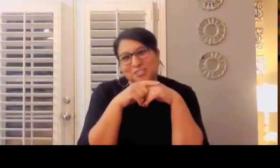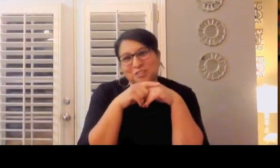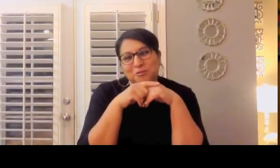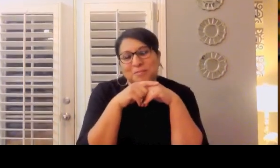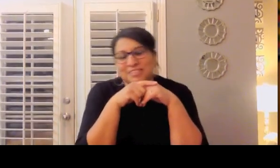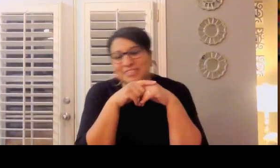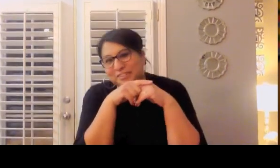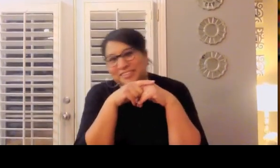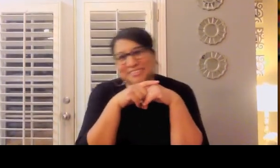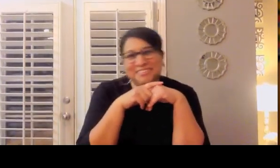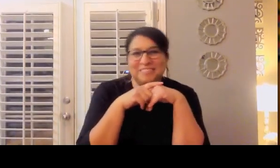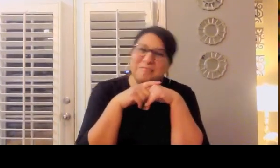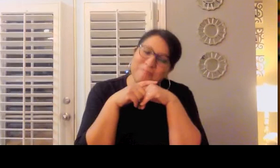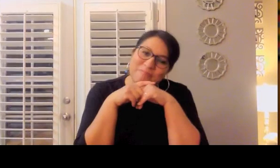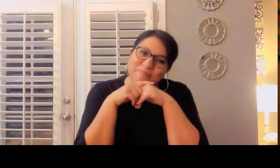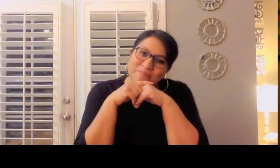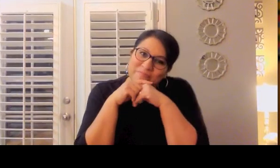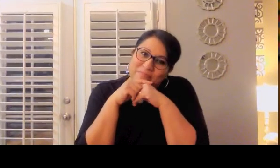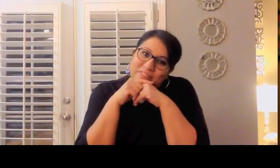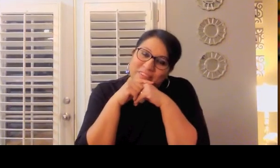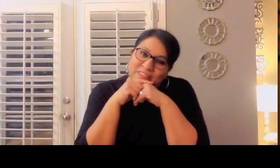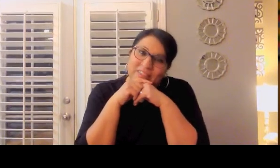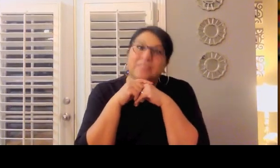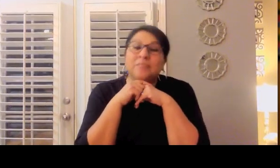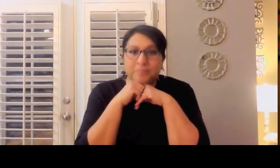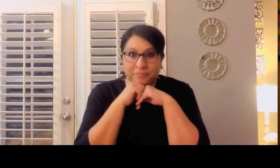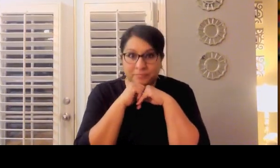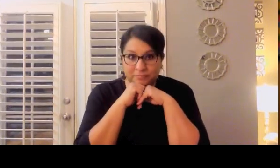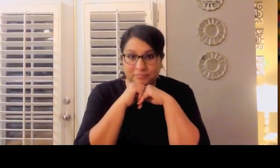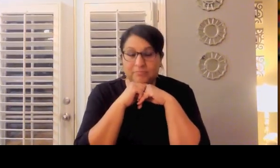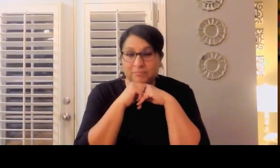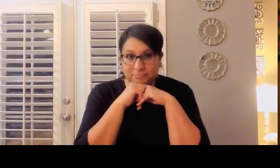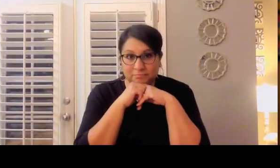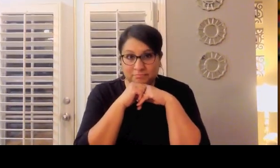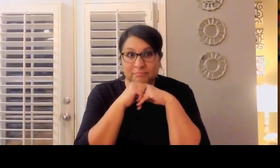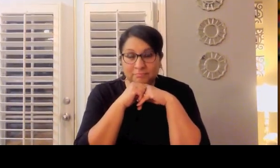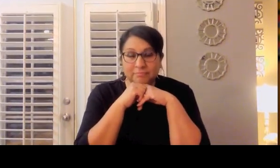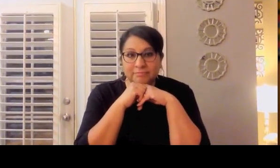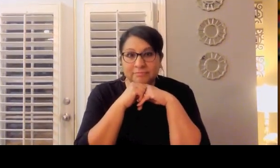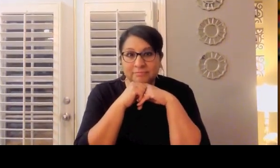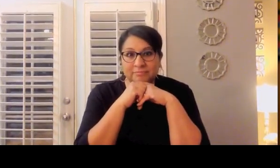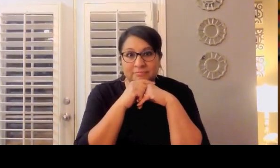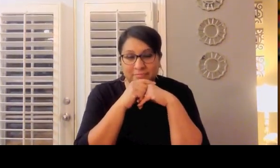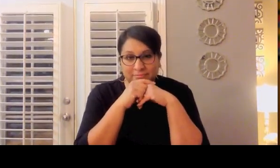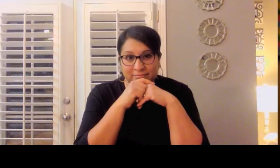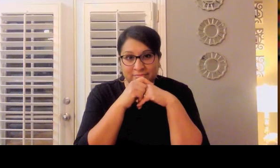Yeah, 2 to 3 months is good. Well, that's good to know. And then this question is kind of just like, because of the times we're in, I mean,